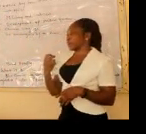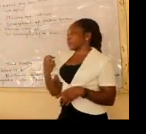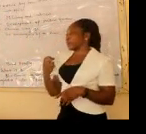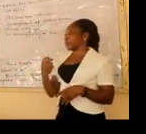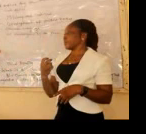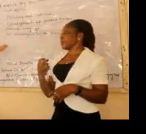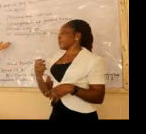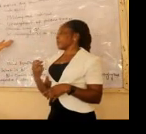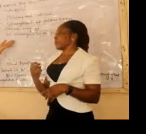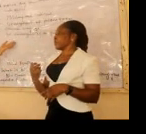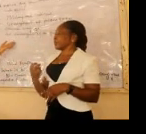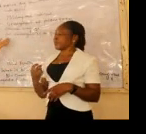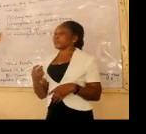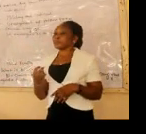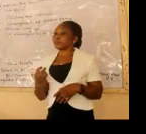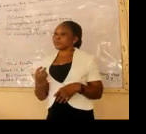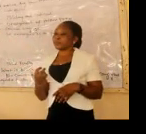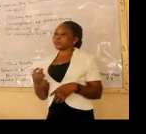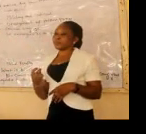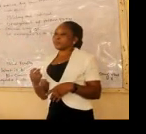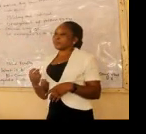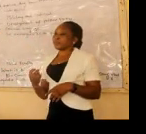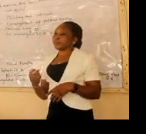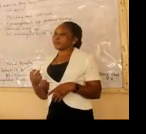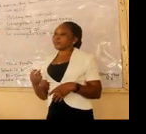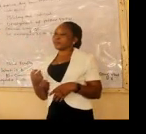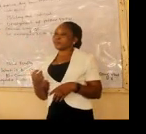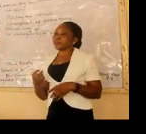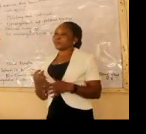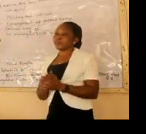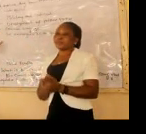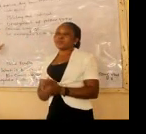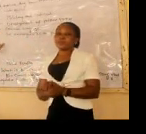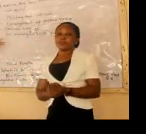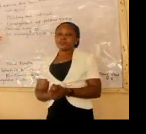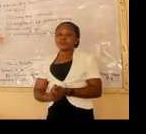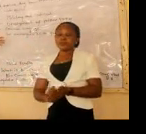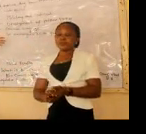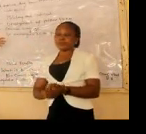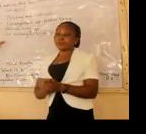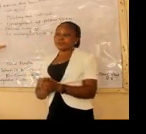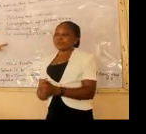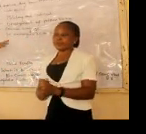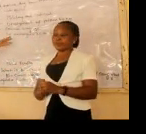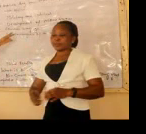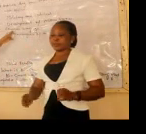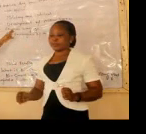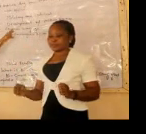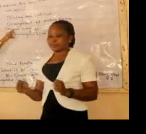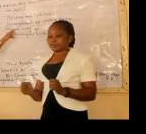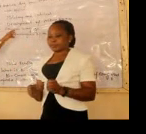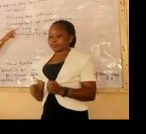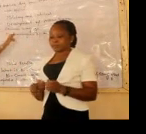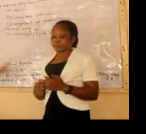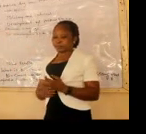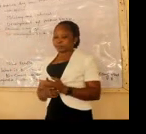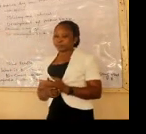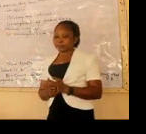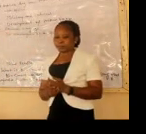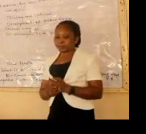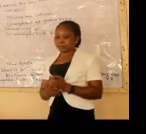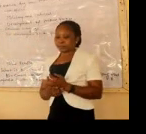was spoken in places like Senegal, Togo, and the rest of them. That's places that was what? That was